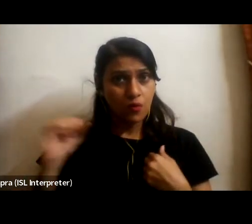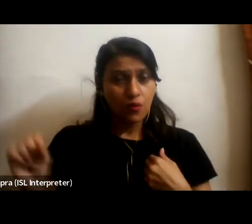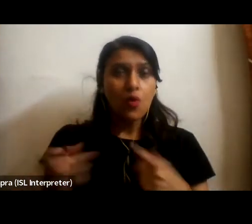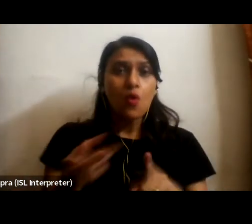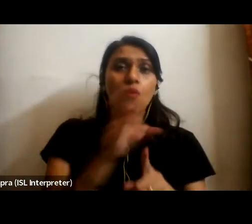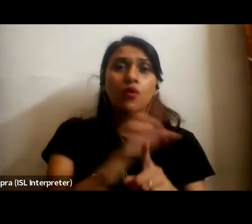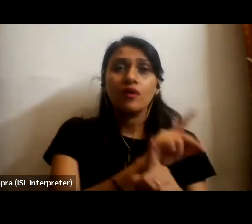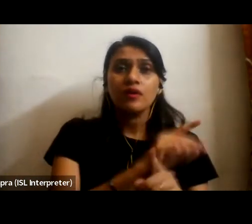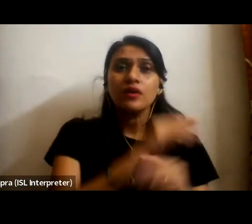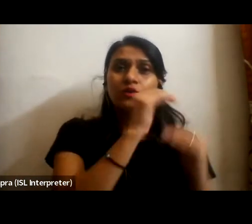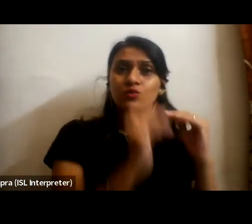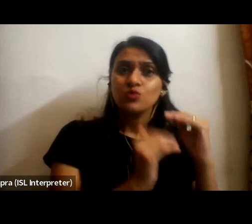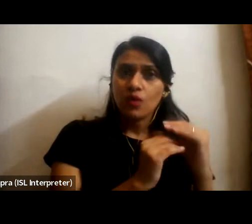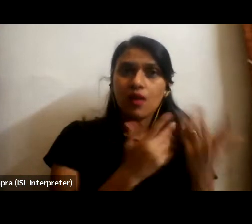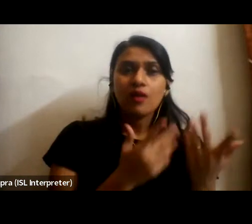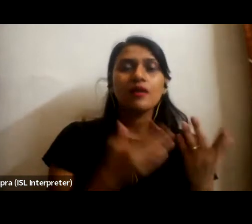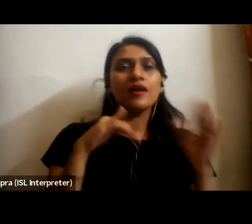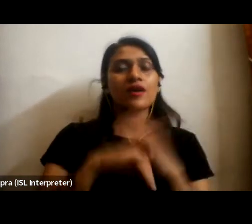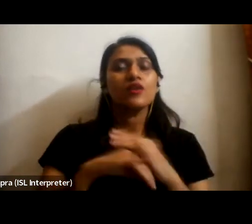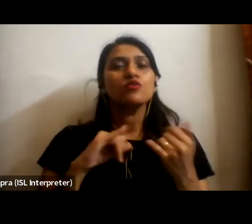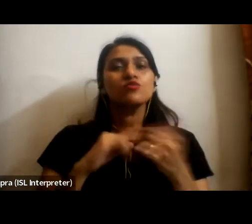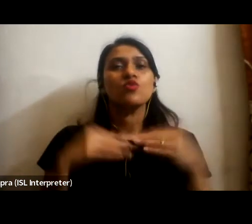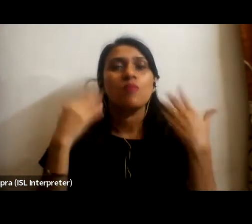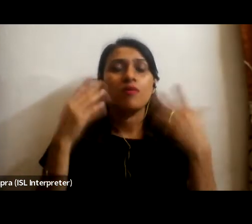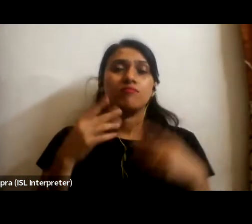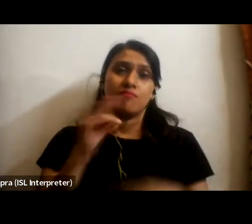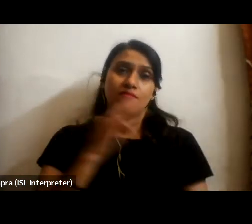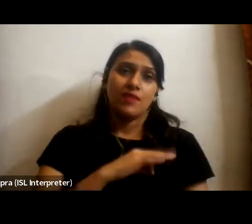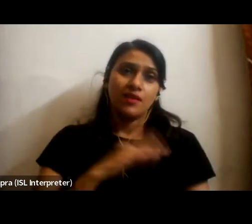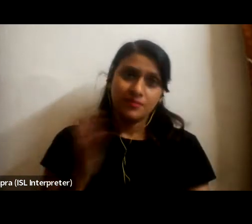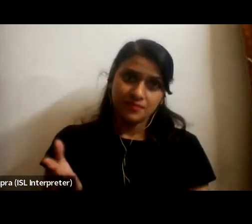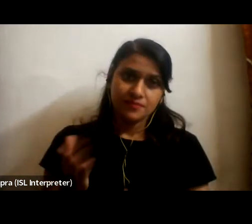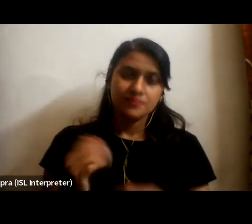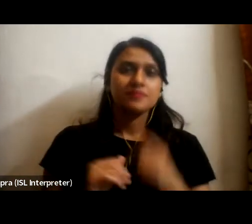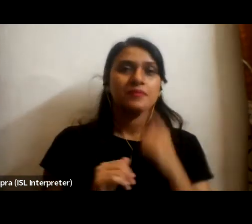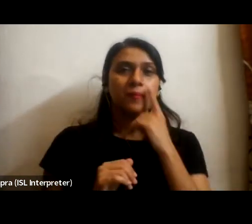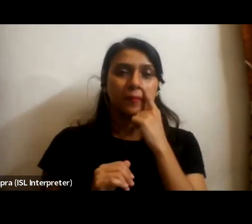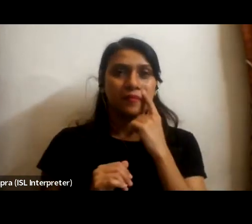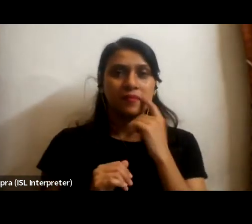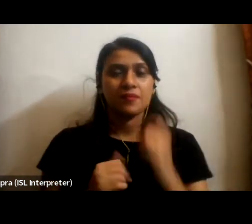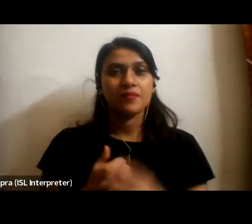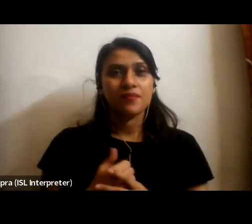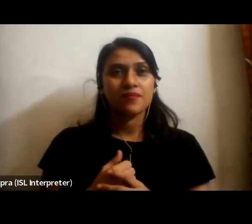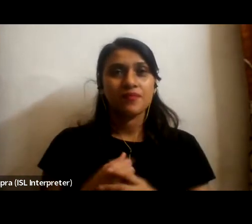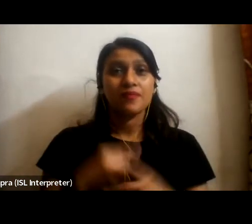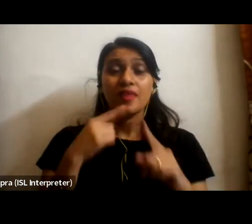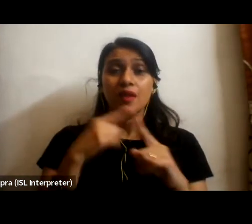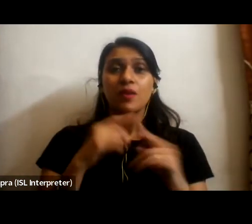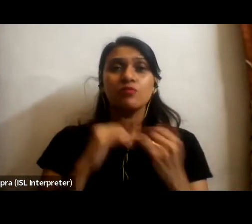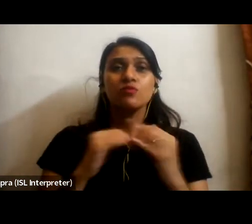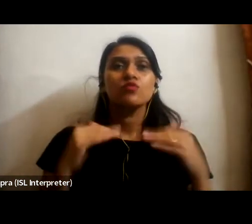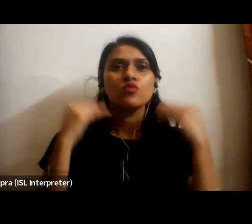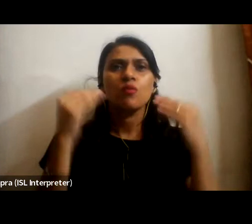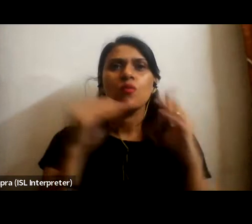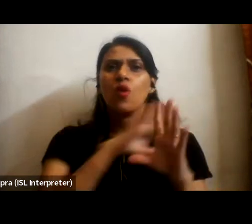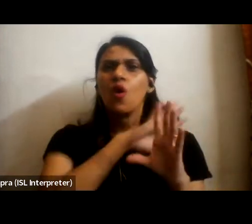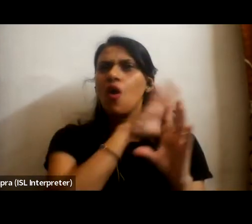of the Supreme Court bar, they are also benefiting. But then you go on to conclude that the Supreme Court has got it all